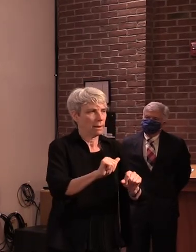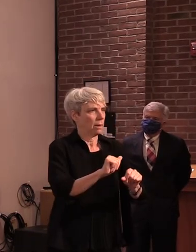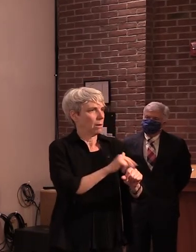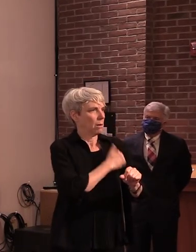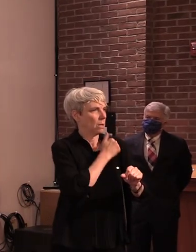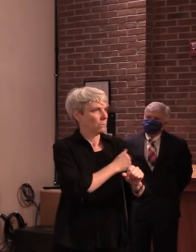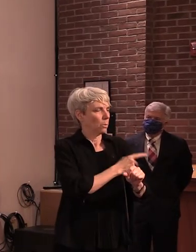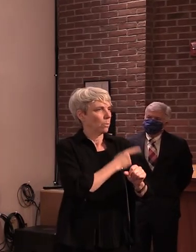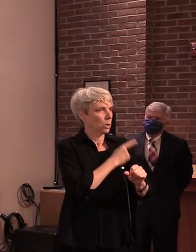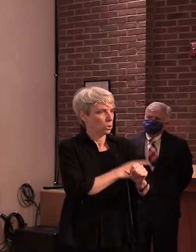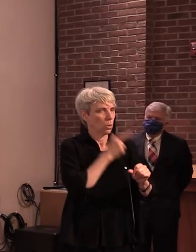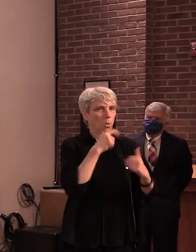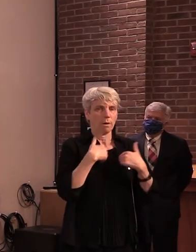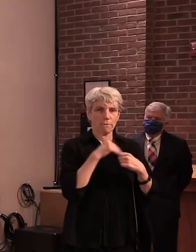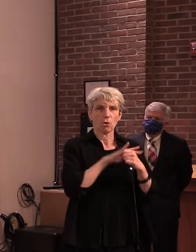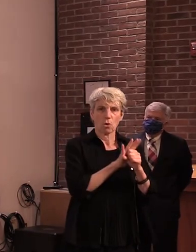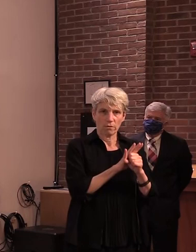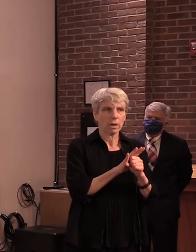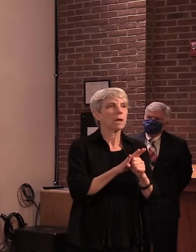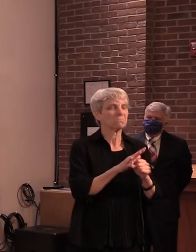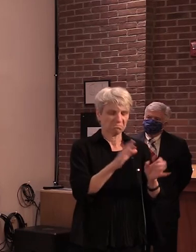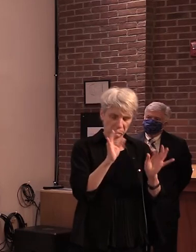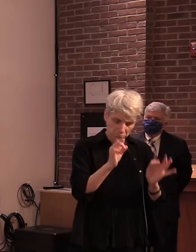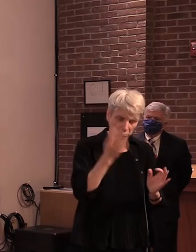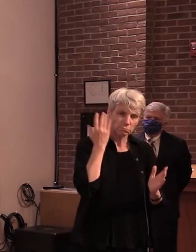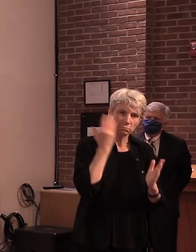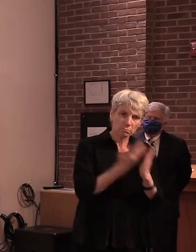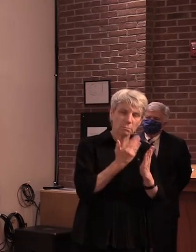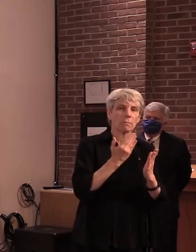efficacious in shortening the duration of illness.